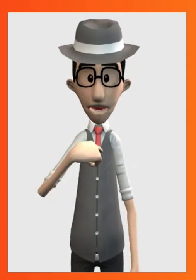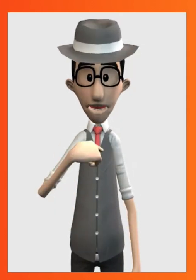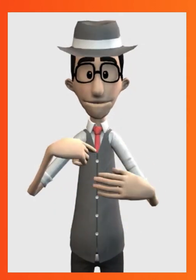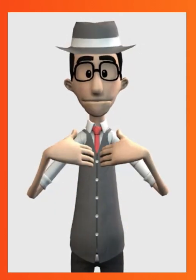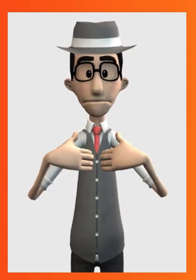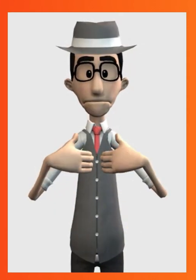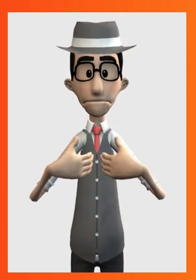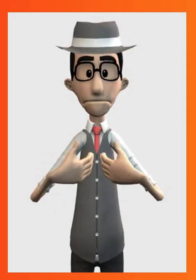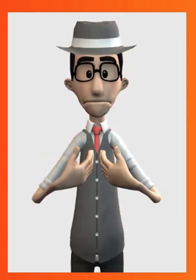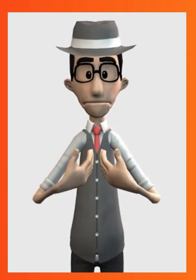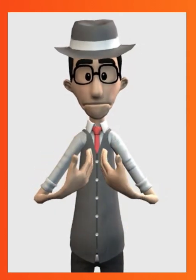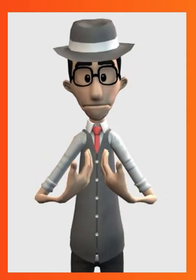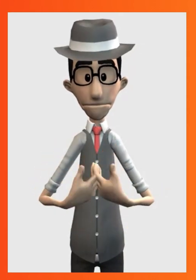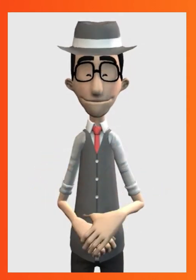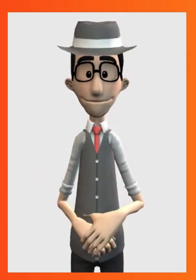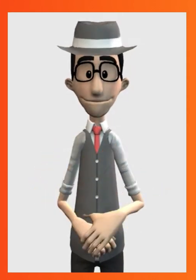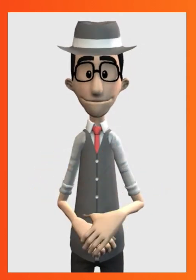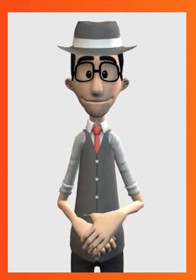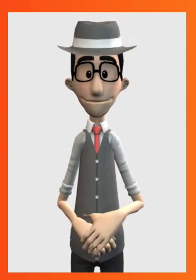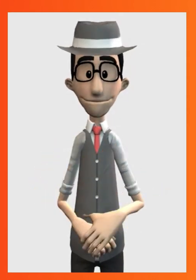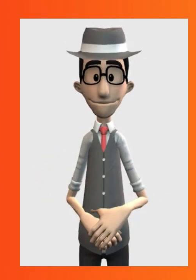I'm tired.